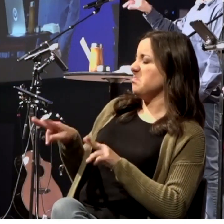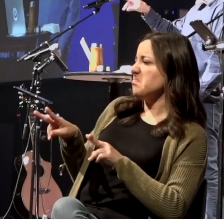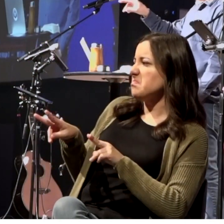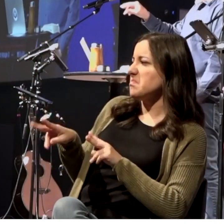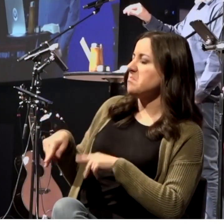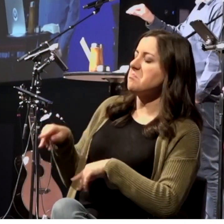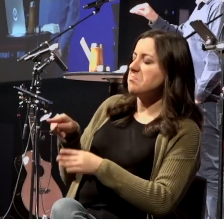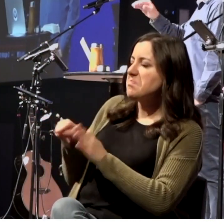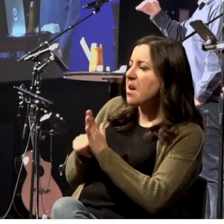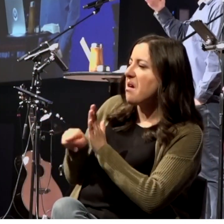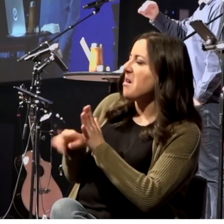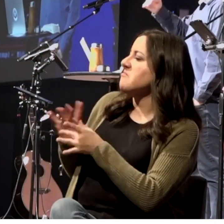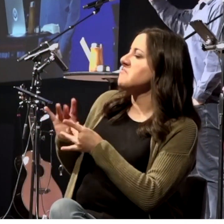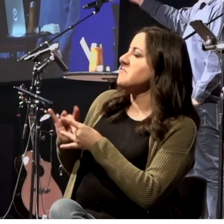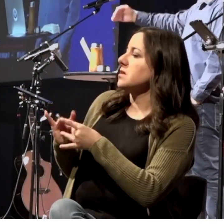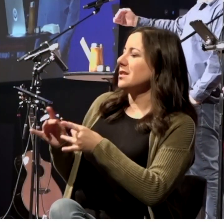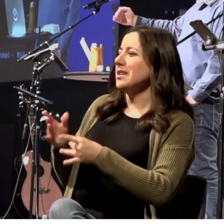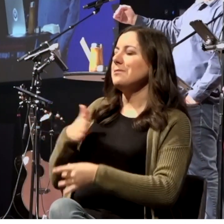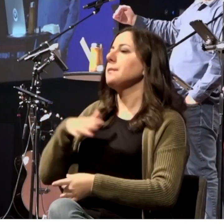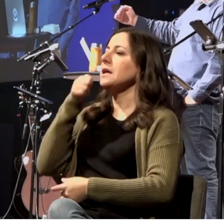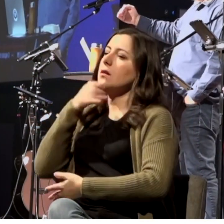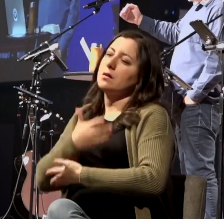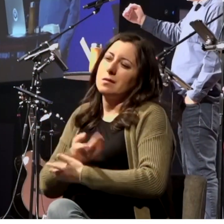did it a little bit. My son really did it a lot, right?